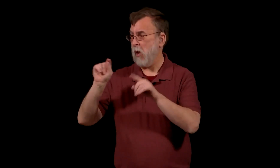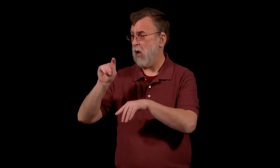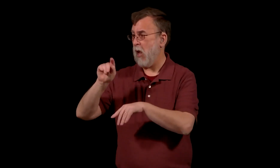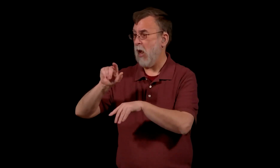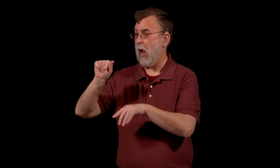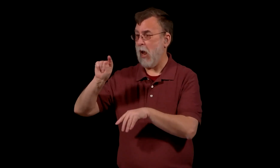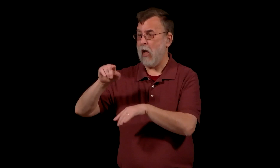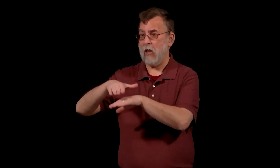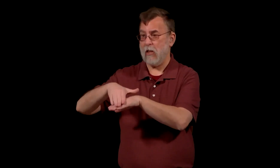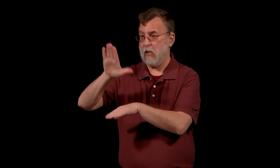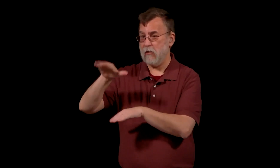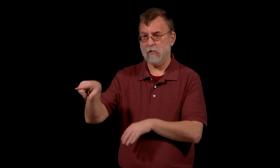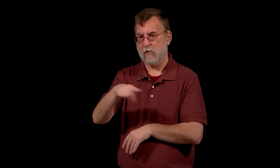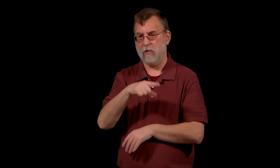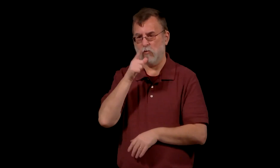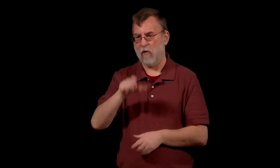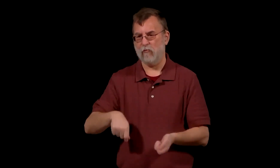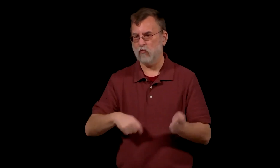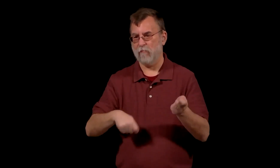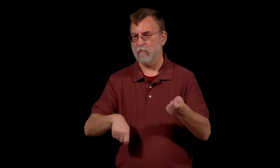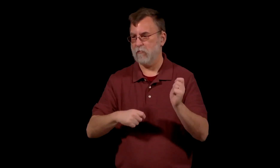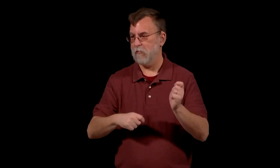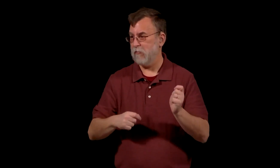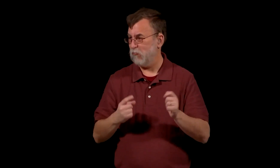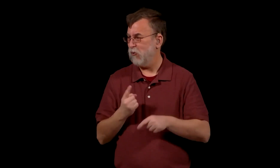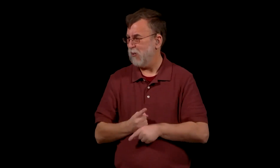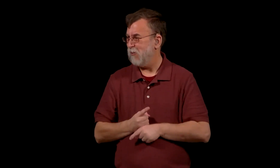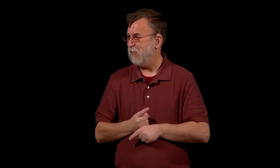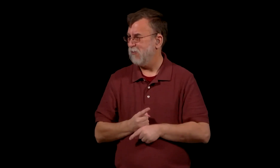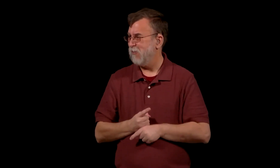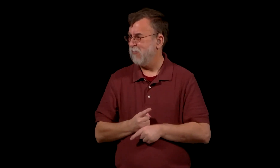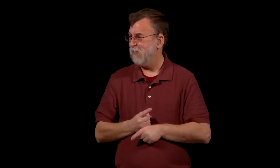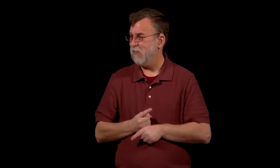will melt the snow. At least we won't have to shovel, right?